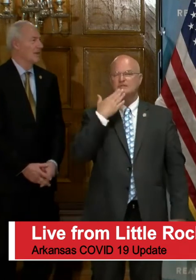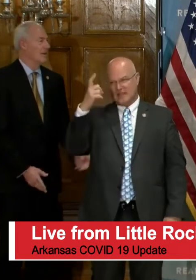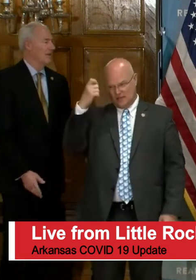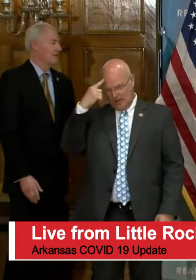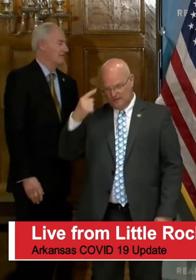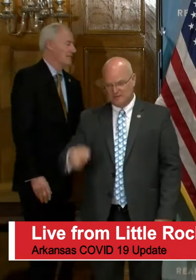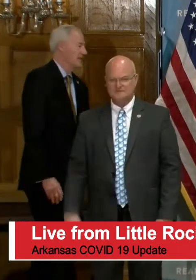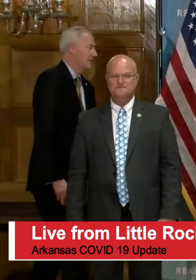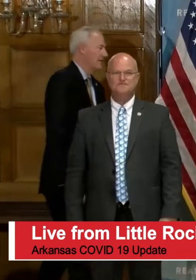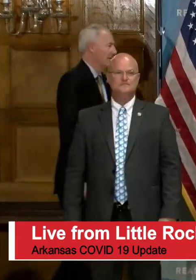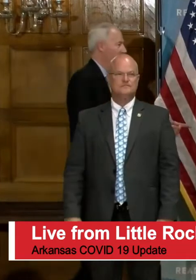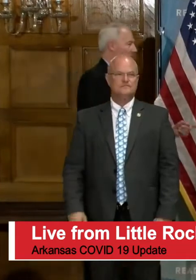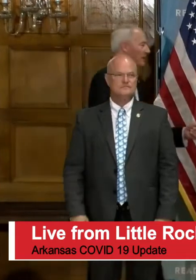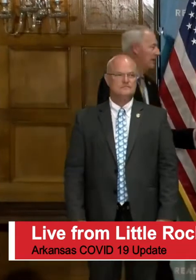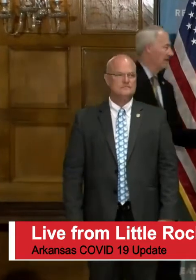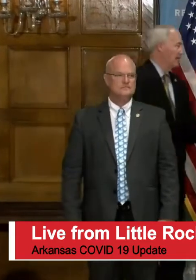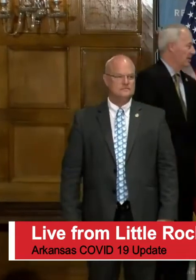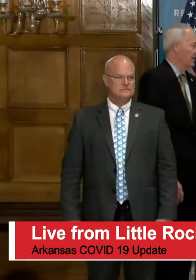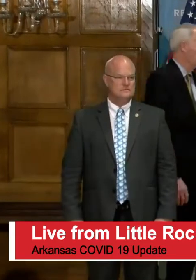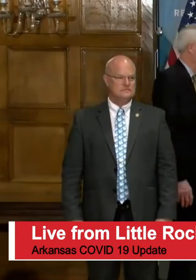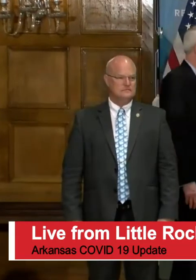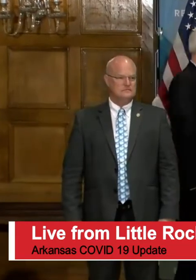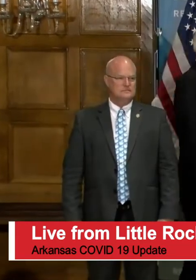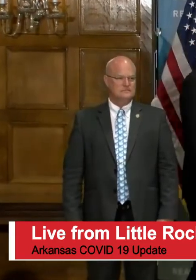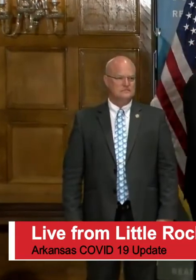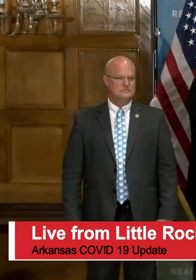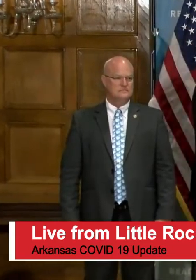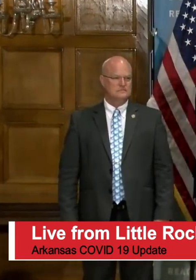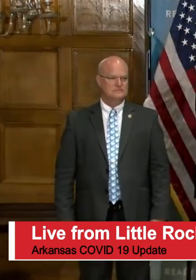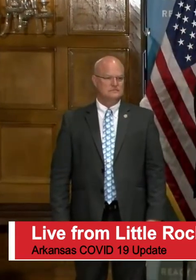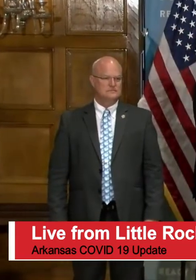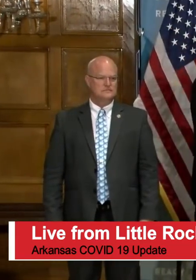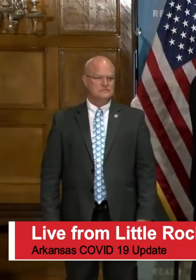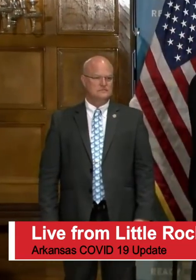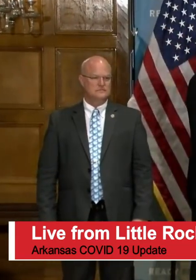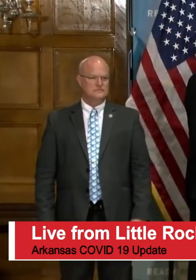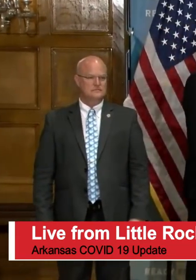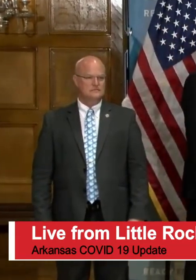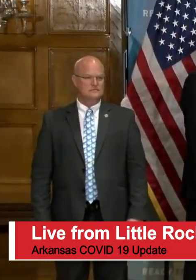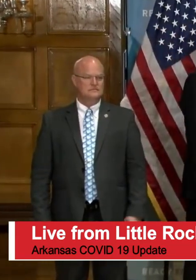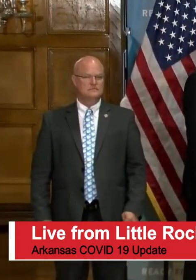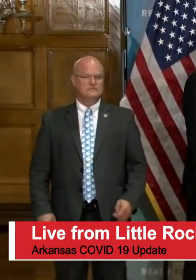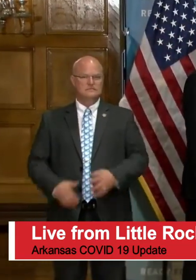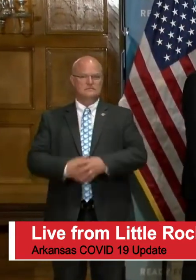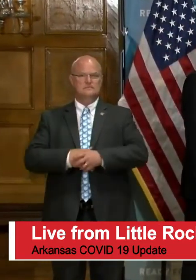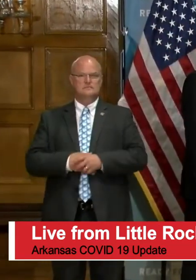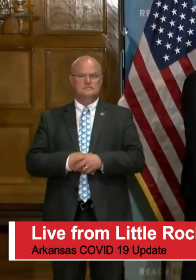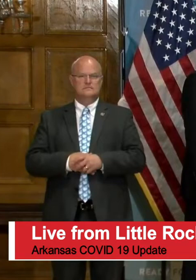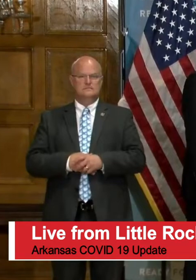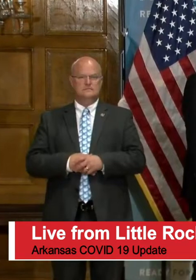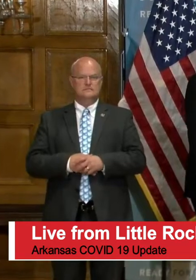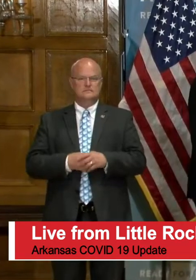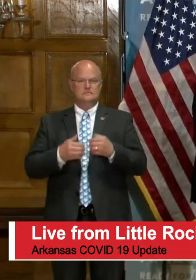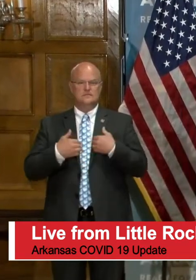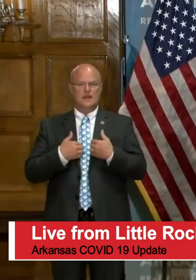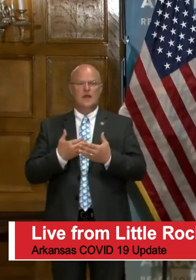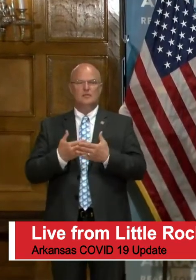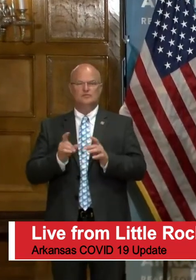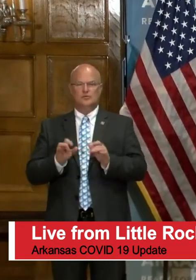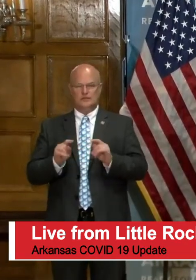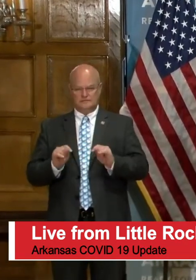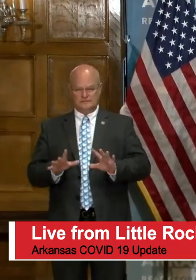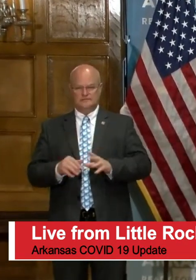Governor. Stacy, do we need legislative approval for that? It's on the agenda. We've got the money. We just have to